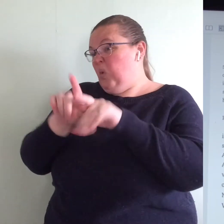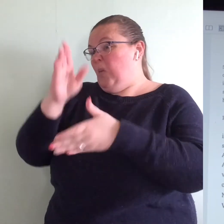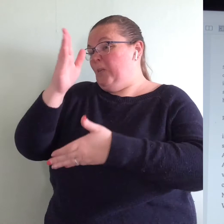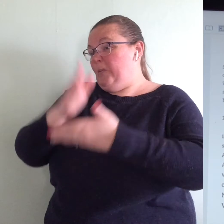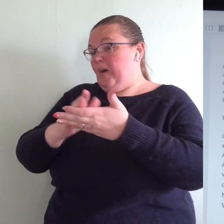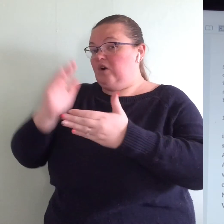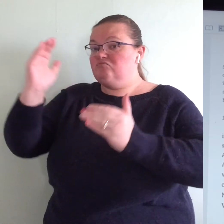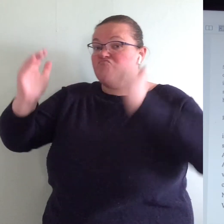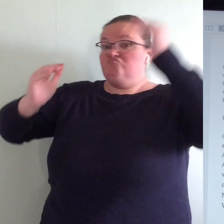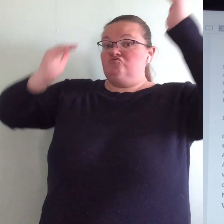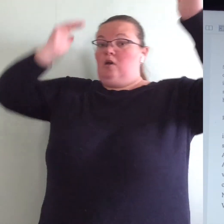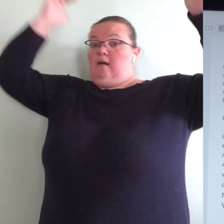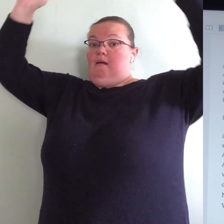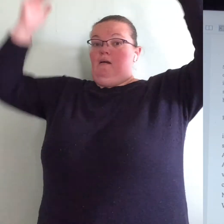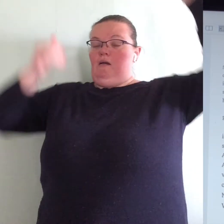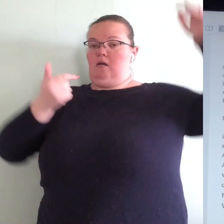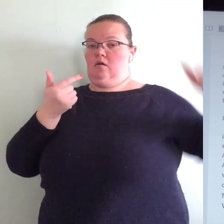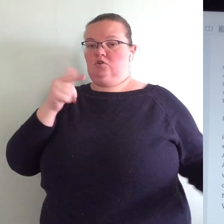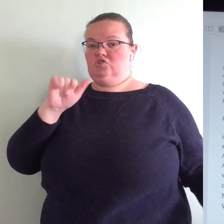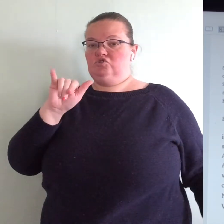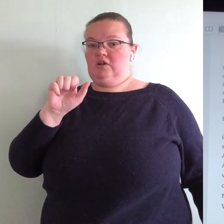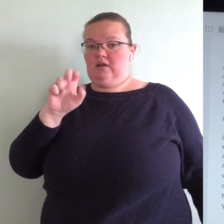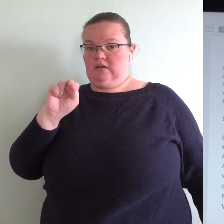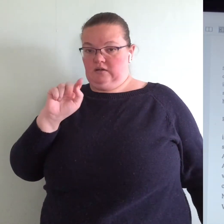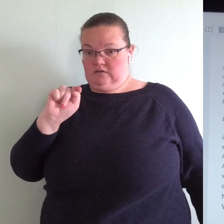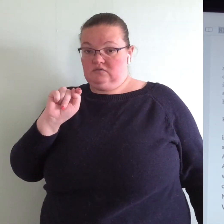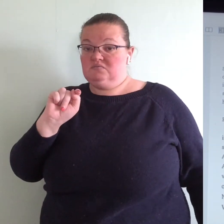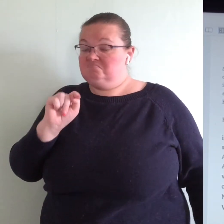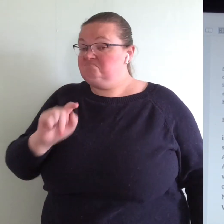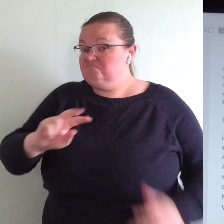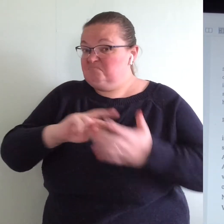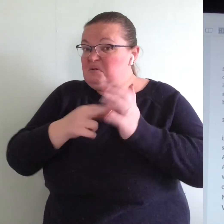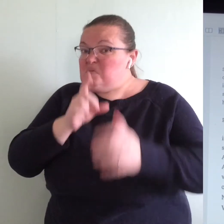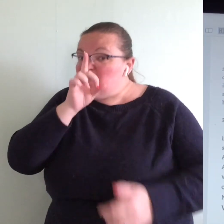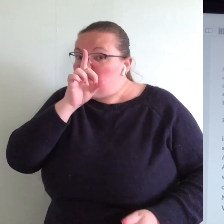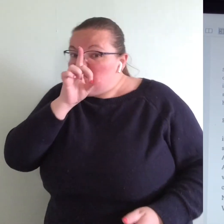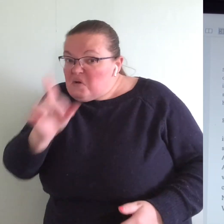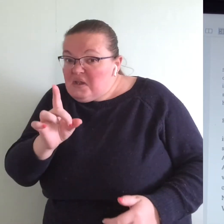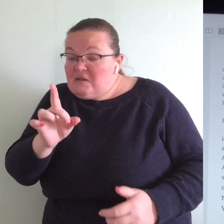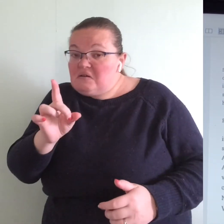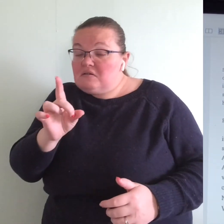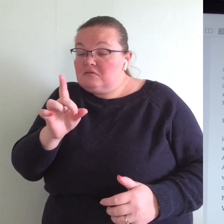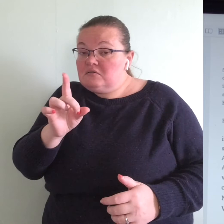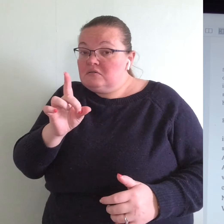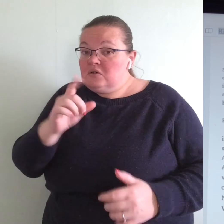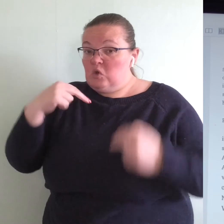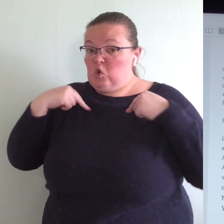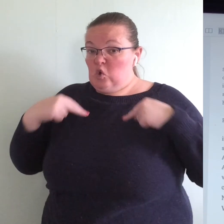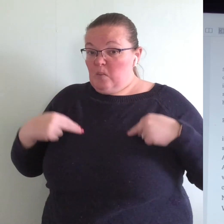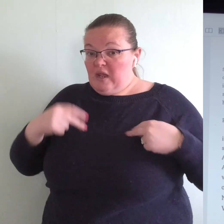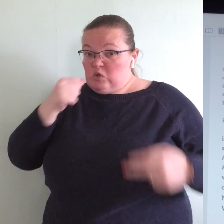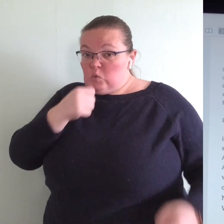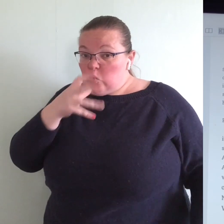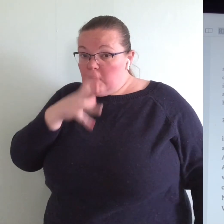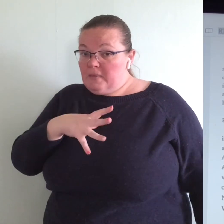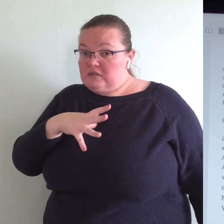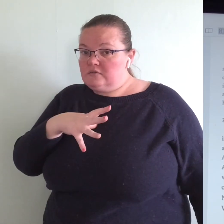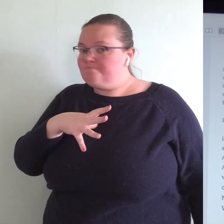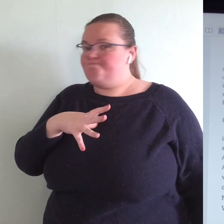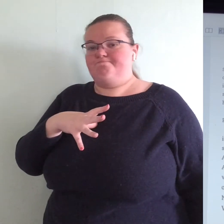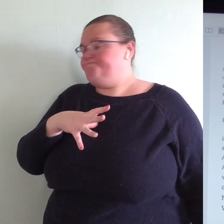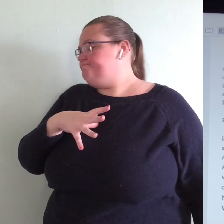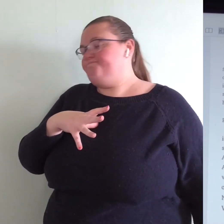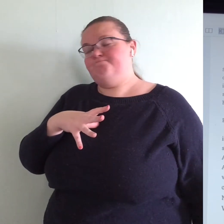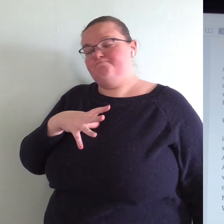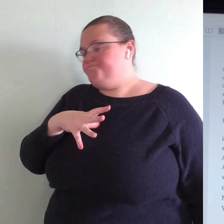she comes of the giants. No, there isn't a drop of real human blood in the witch. That's why she's bad,